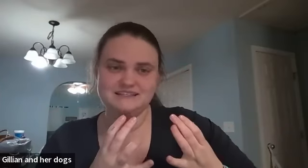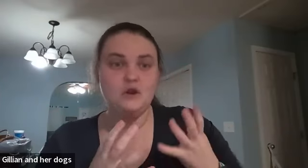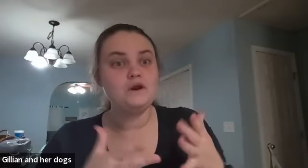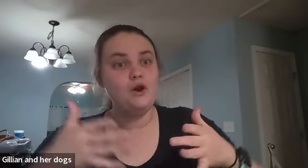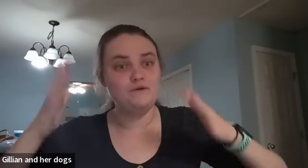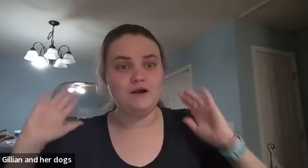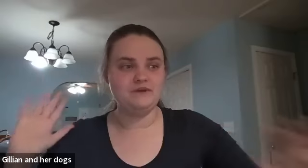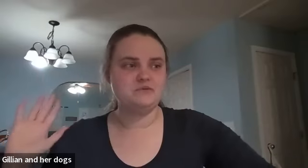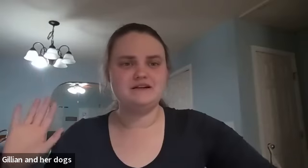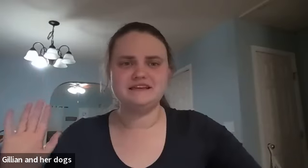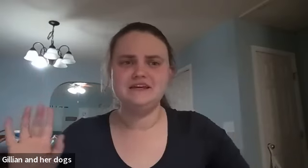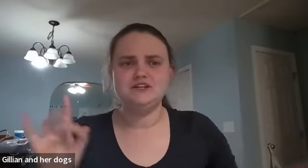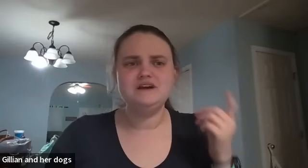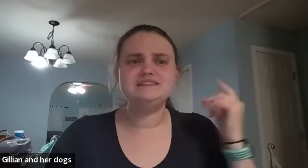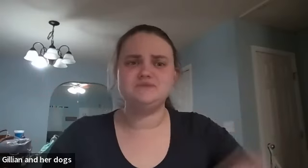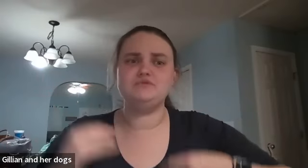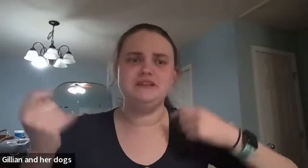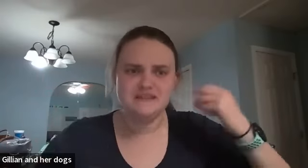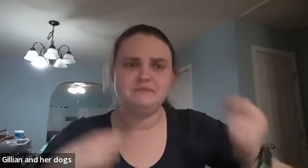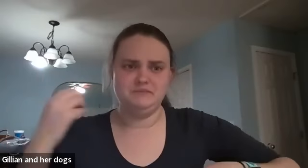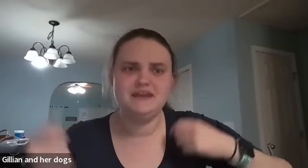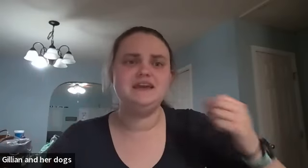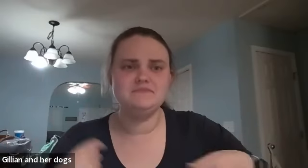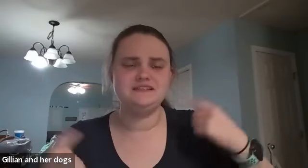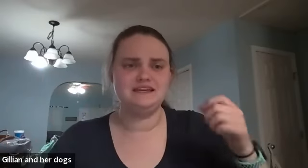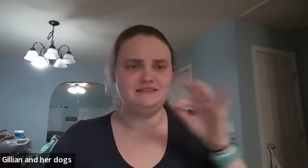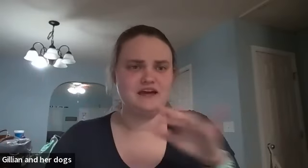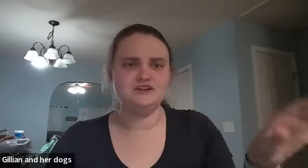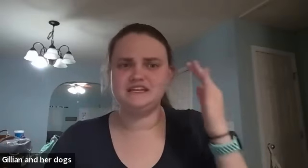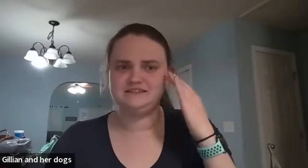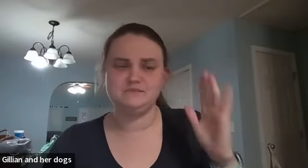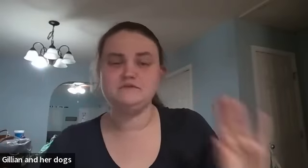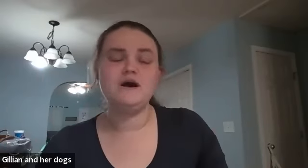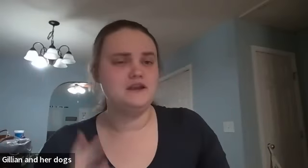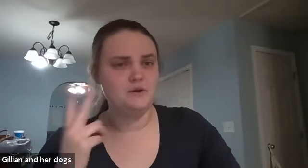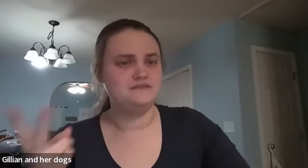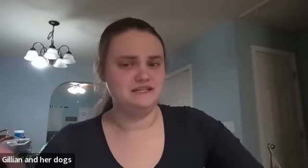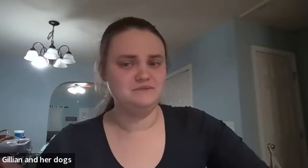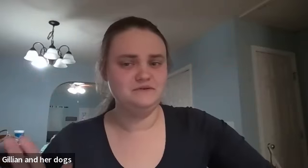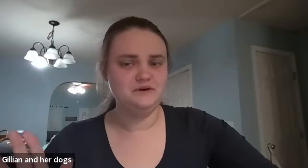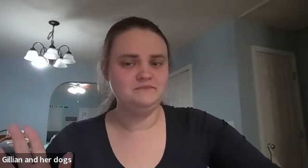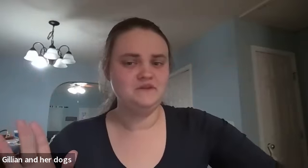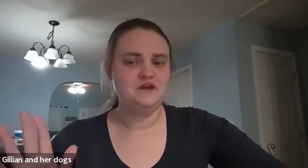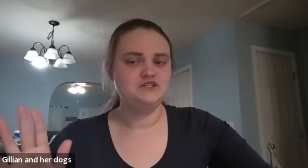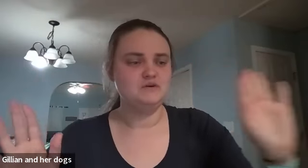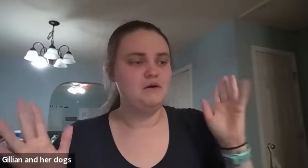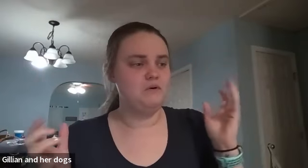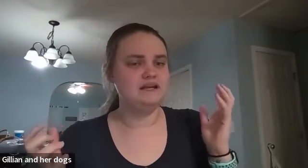I don't want to overwhelm people, but I was like, you guys seem to really like be picking up these like letters. Like some of you, I know I've seen them before. So I wanted